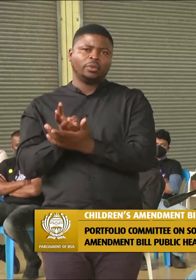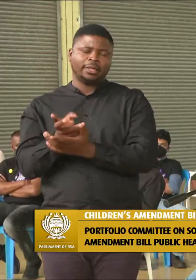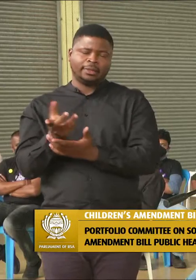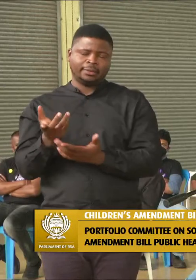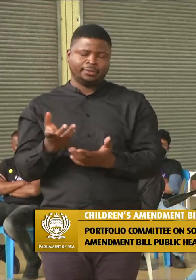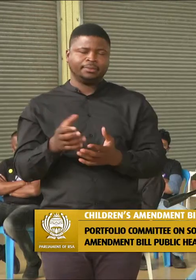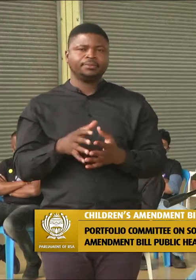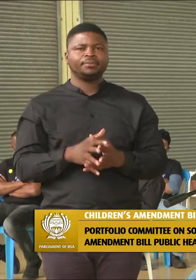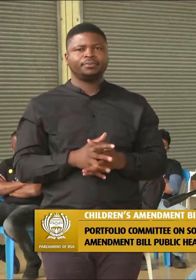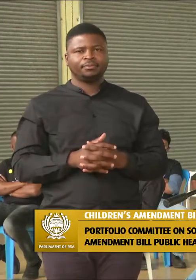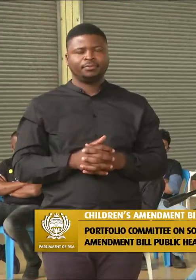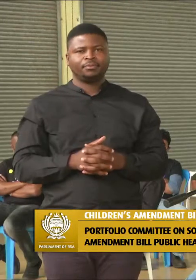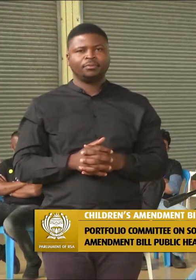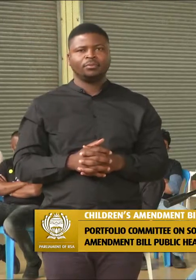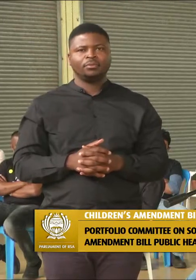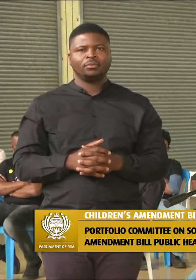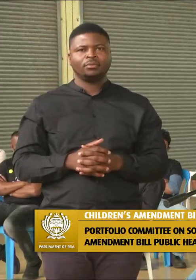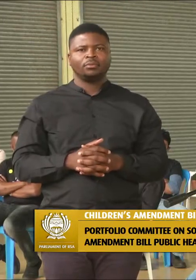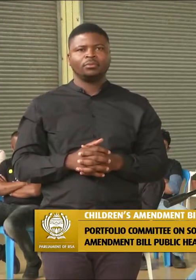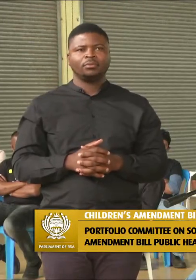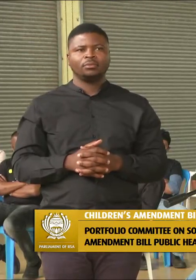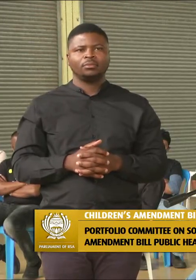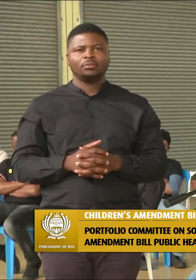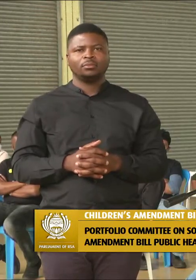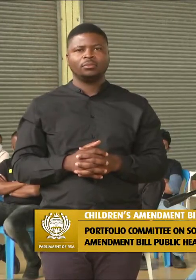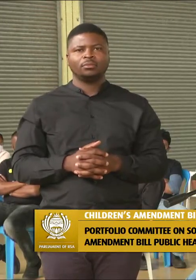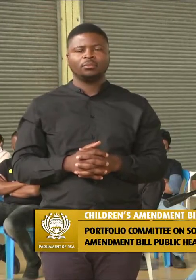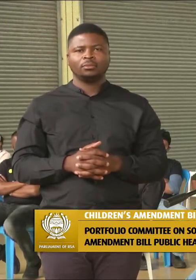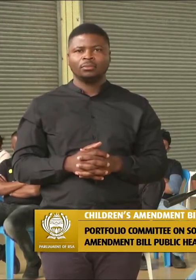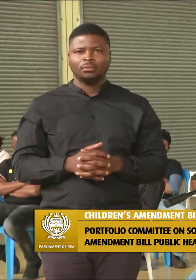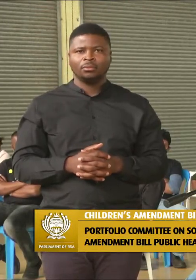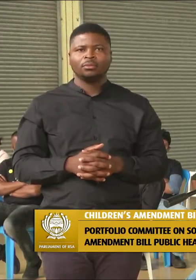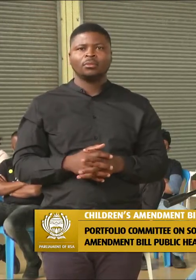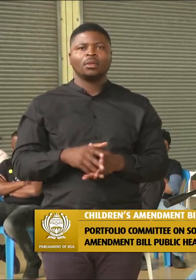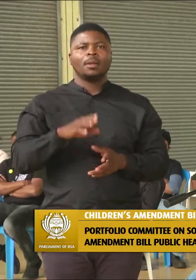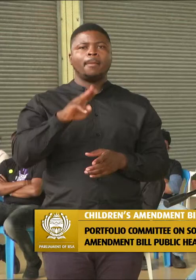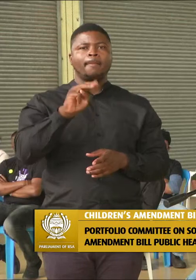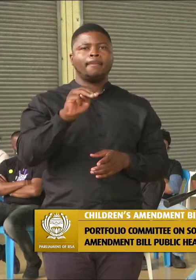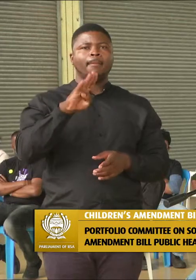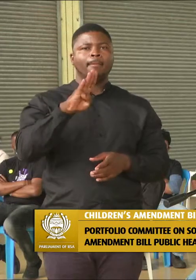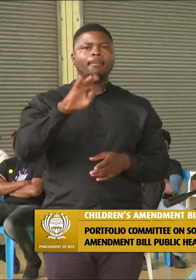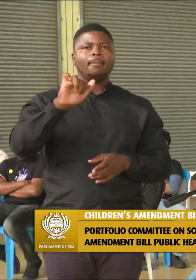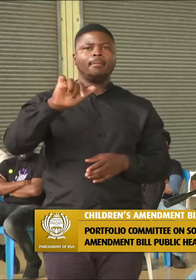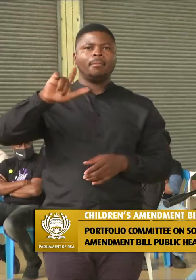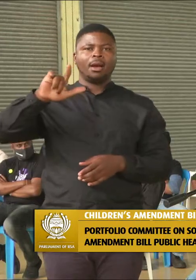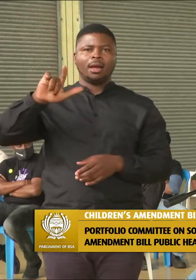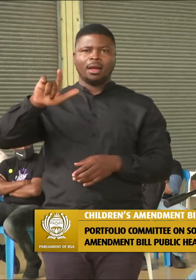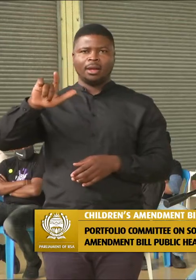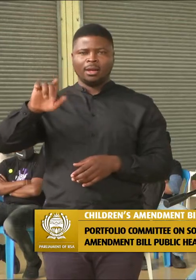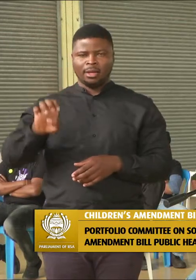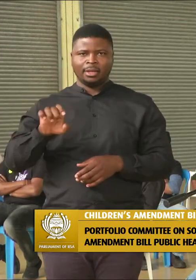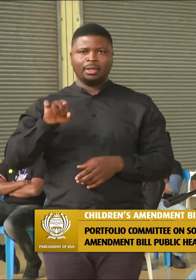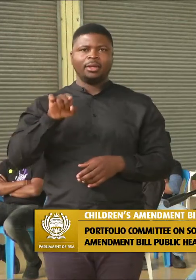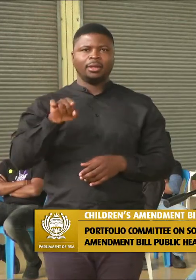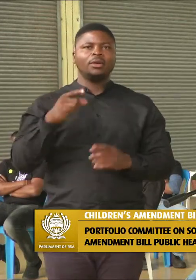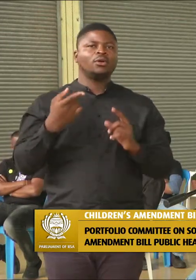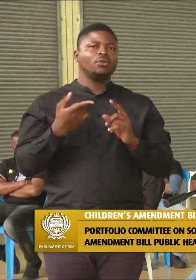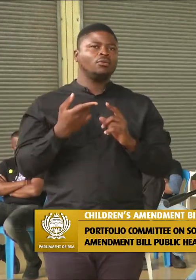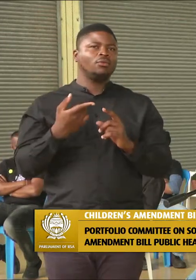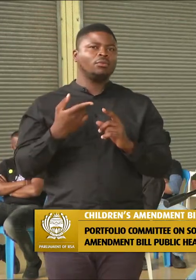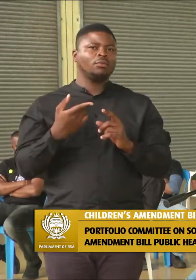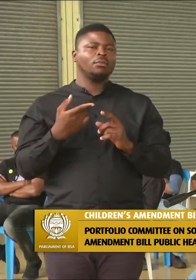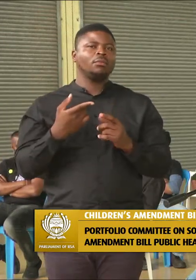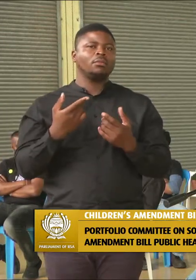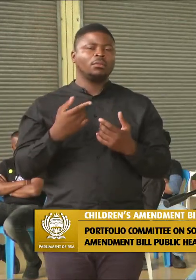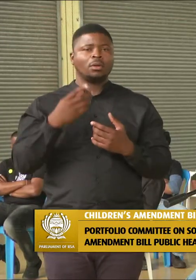ngingusupervisor wosonhlalakahle, wosonhlalakahle. Mbali Shabangu, Mbali Shabangu office laseMpumalanga.